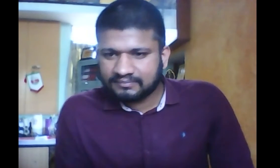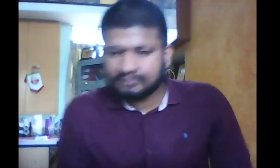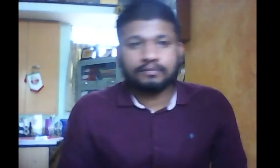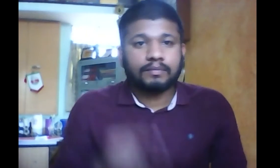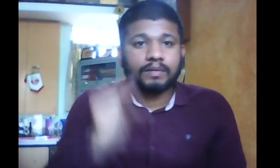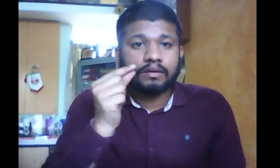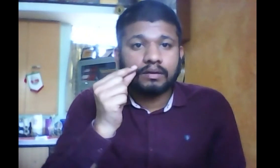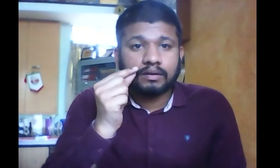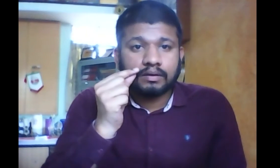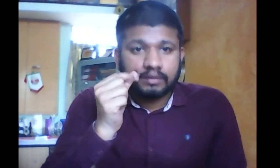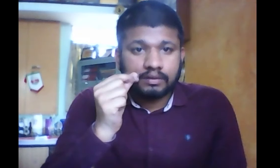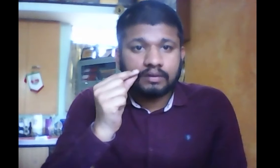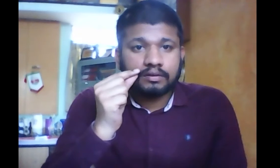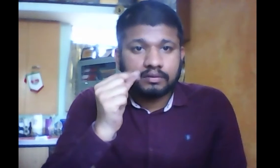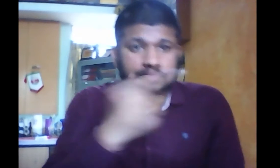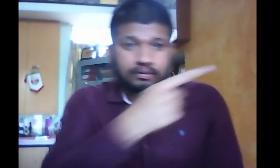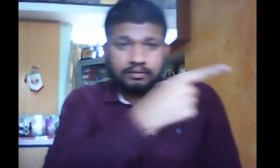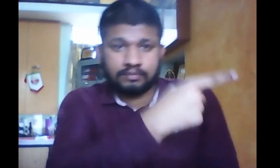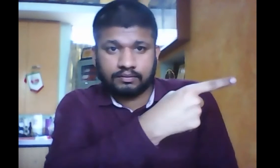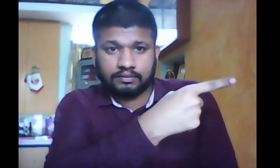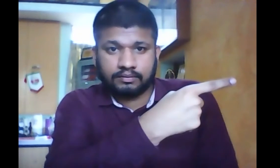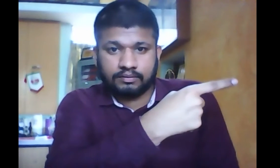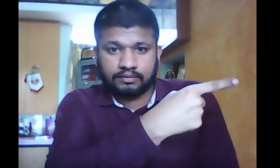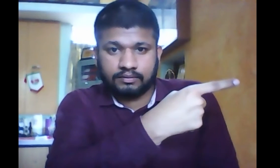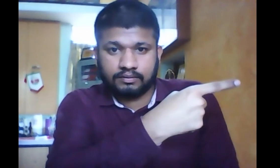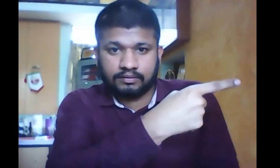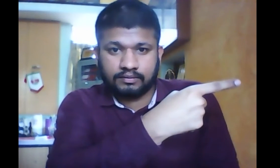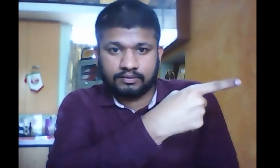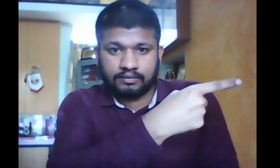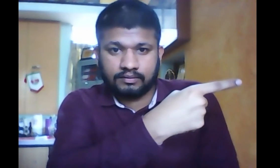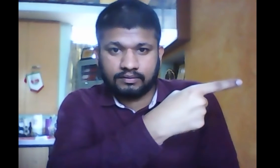He. Man and sign pointing someone,